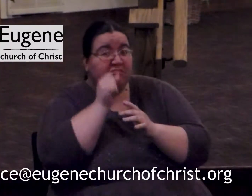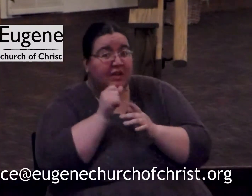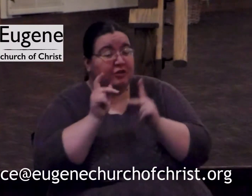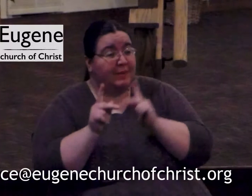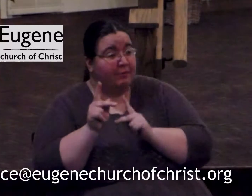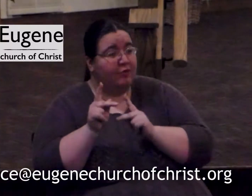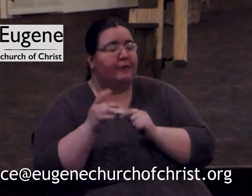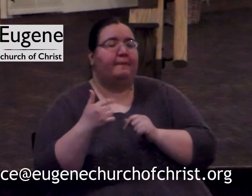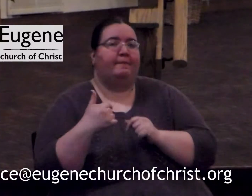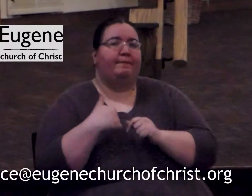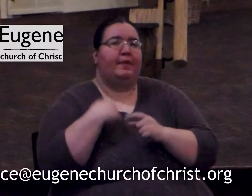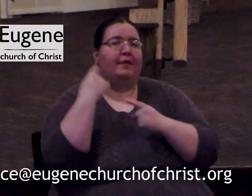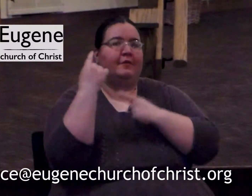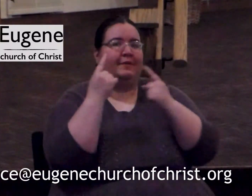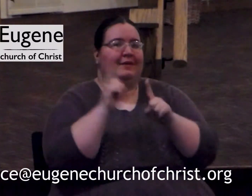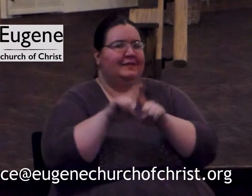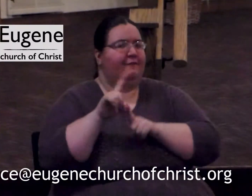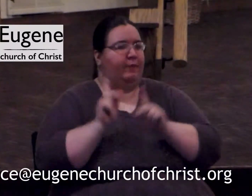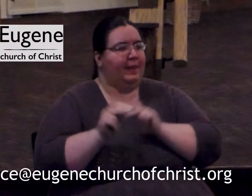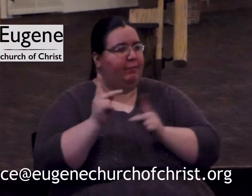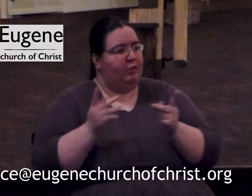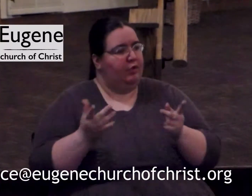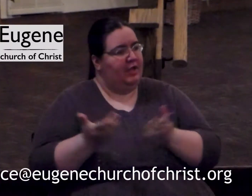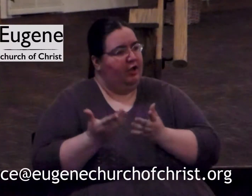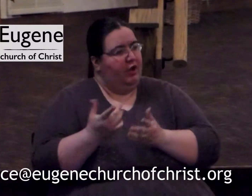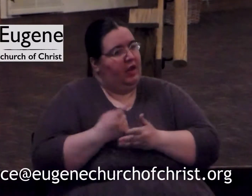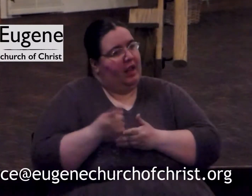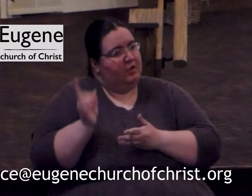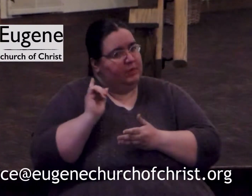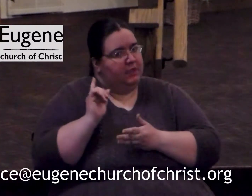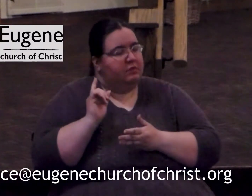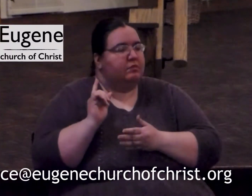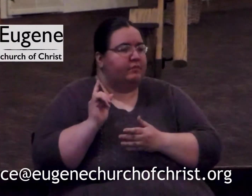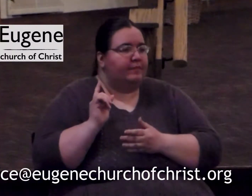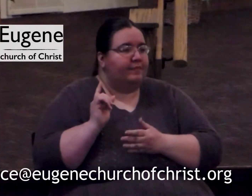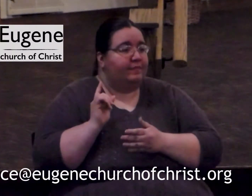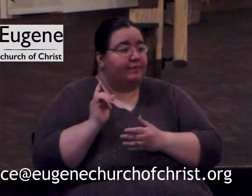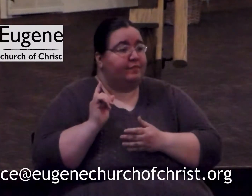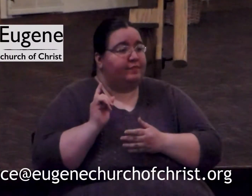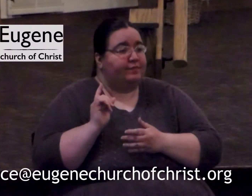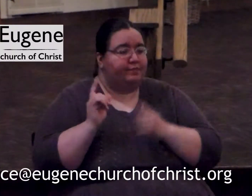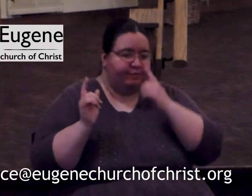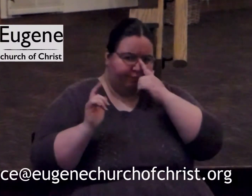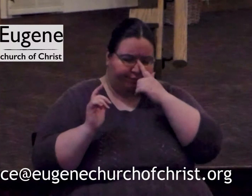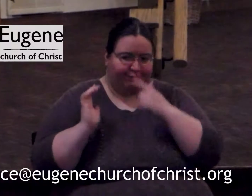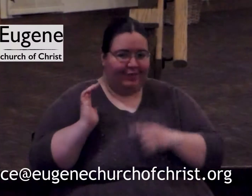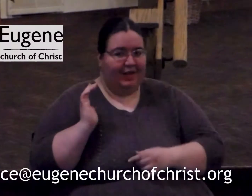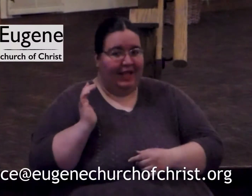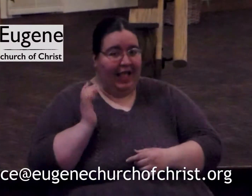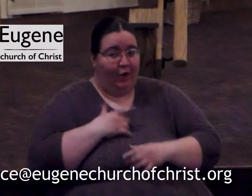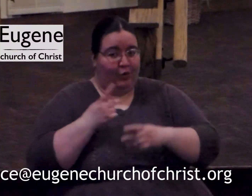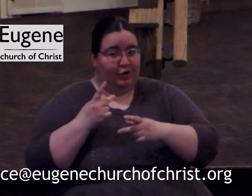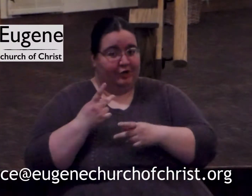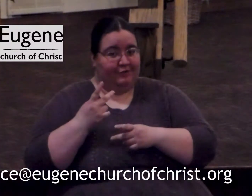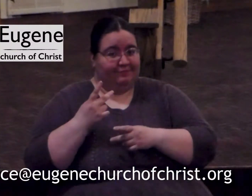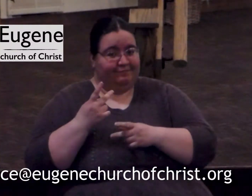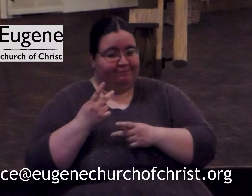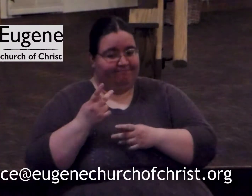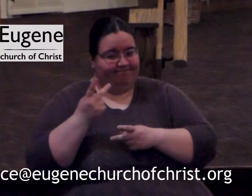here last weekend, one of the things our guest speaker, Andrew, likes to do is text bomb people. And so he had everybody get it's better than it sounds, by the way,